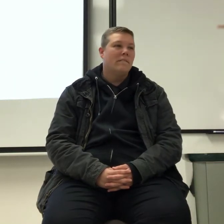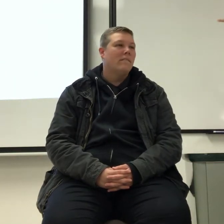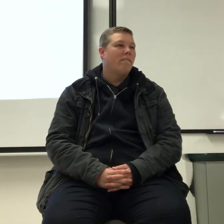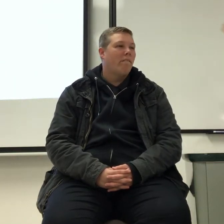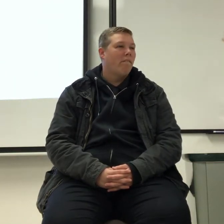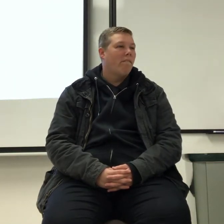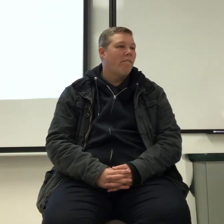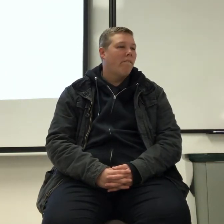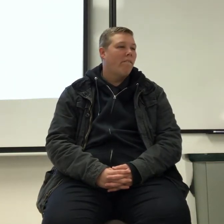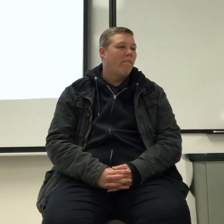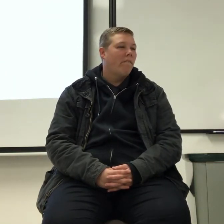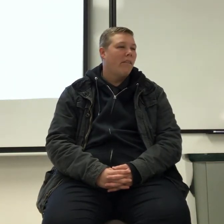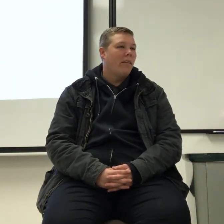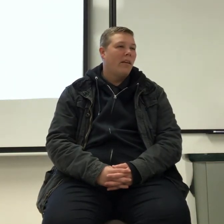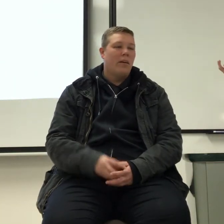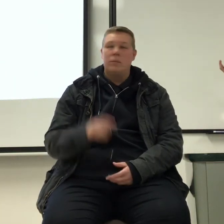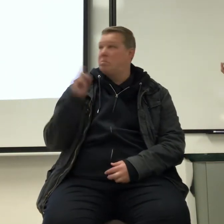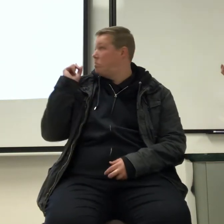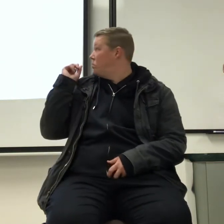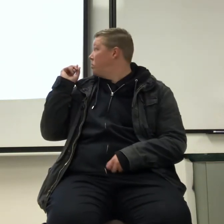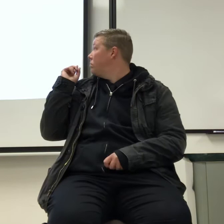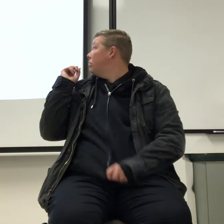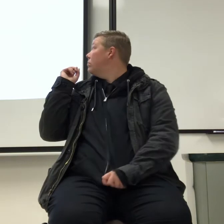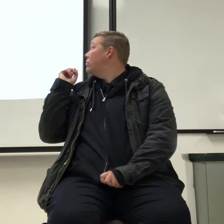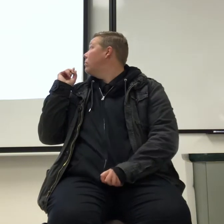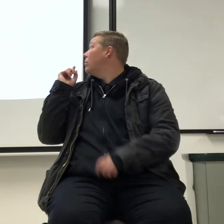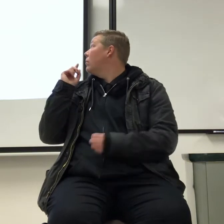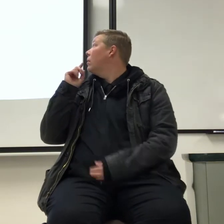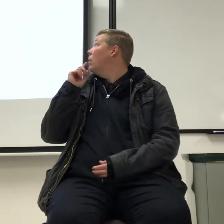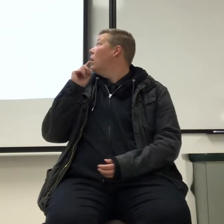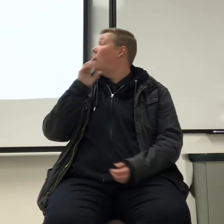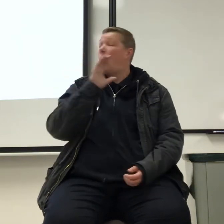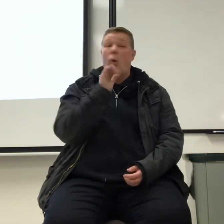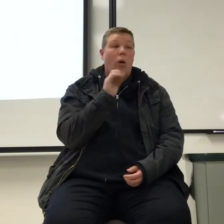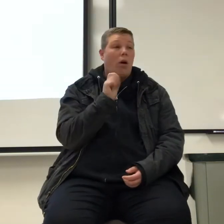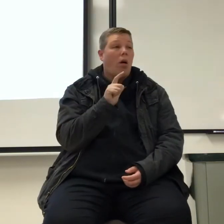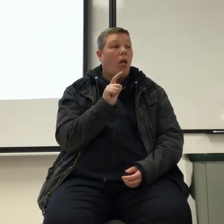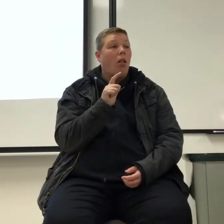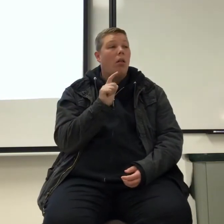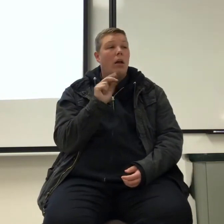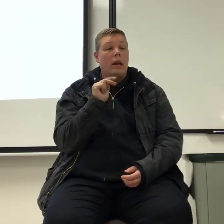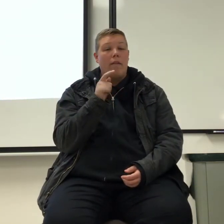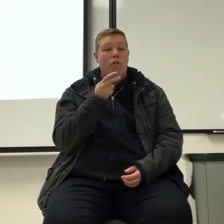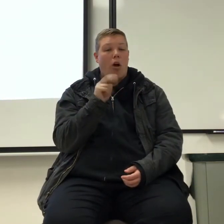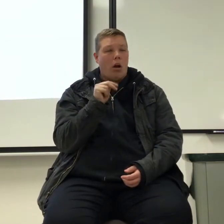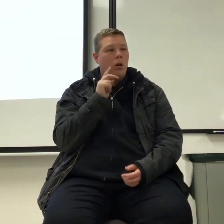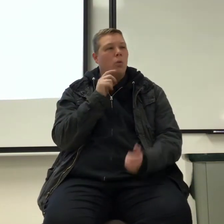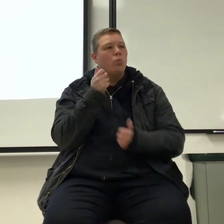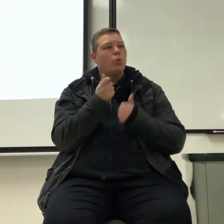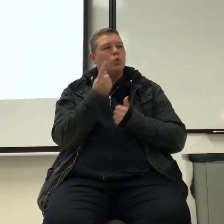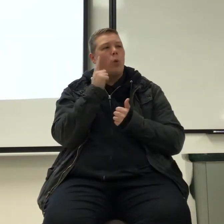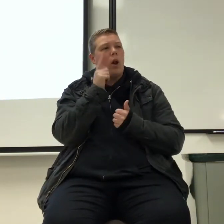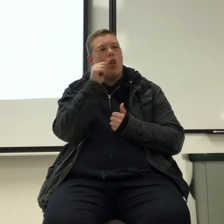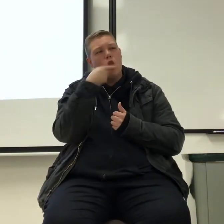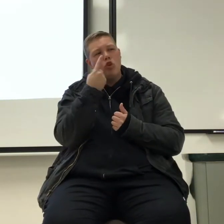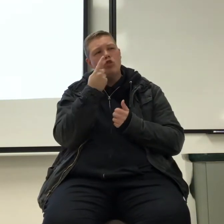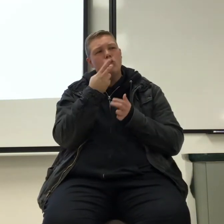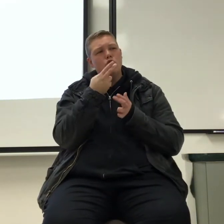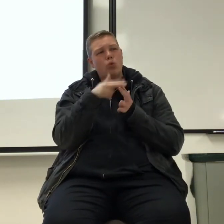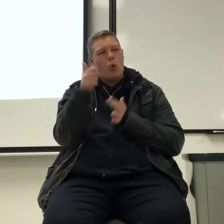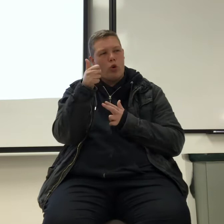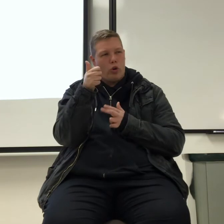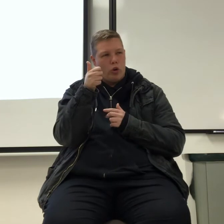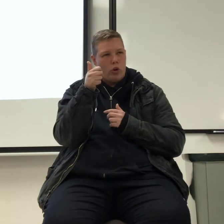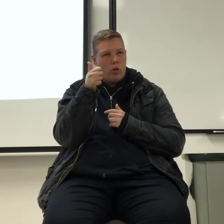So I have them here, cortical nephron. Well, you tell me, which one looks shorter? Cortical or juxtamedullary?